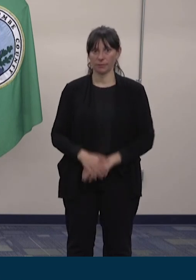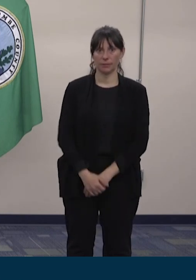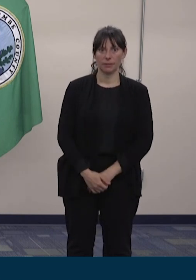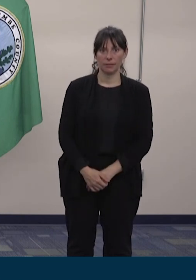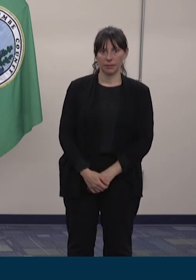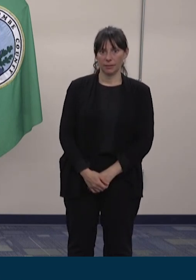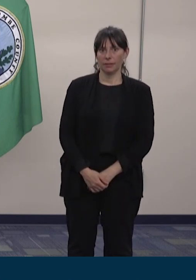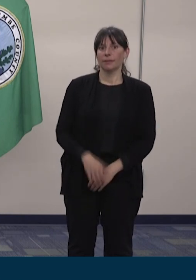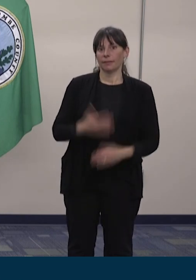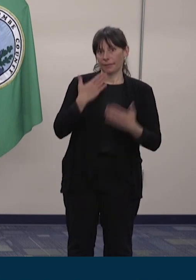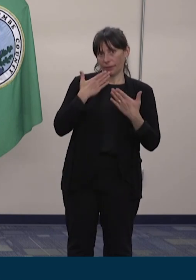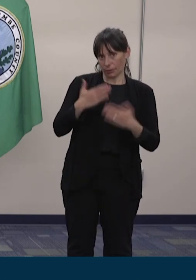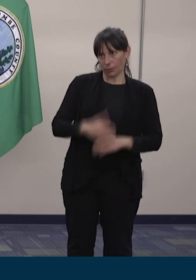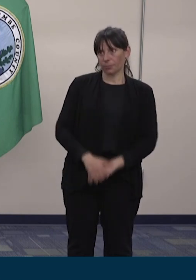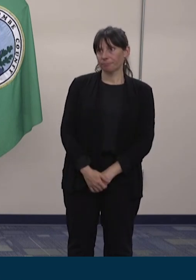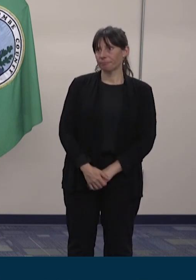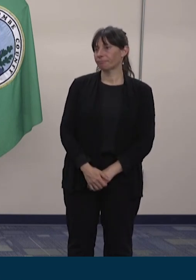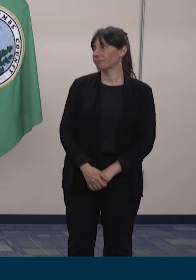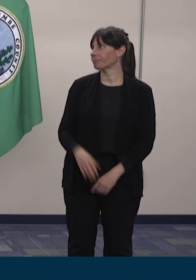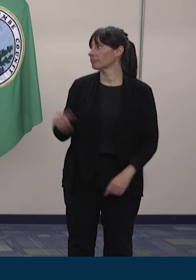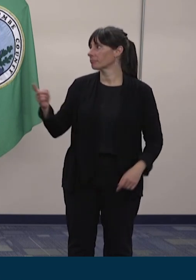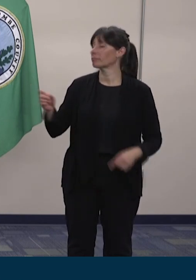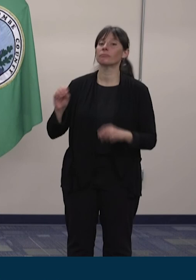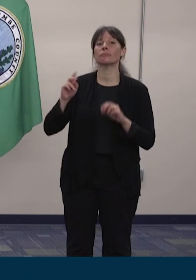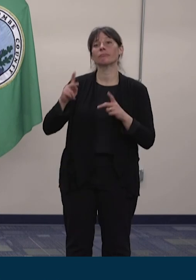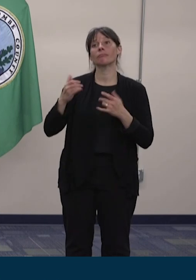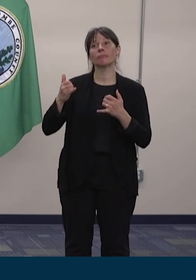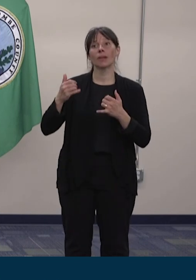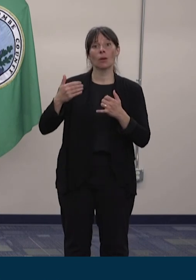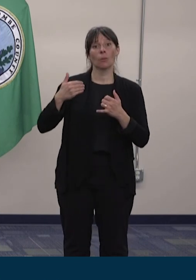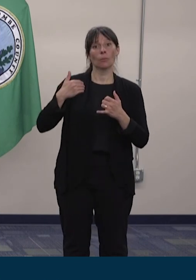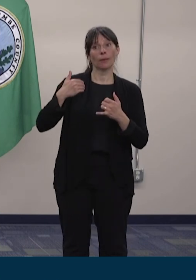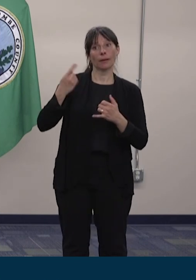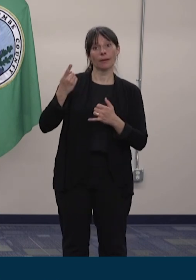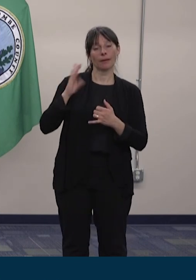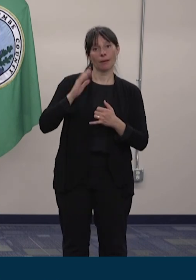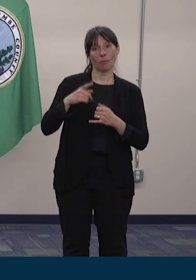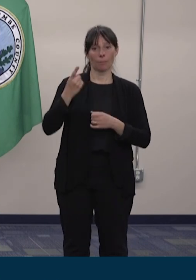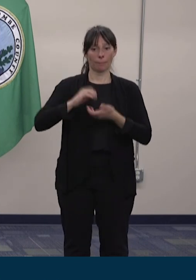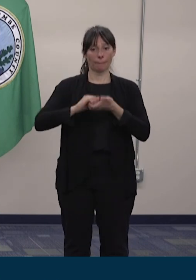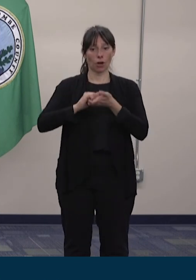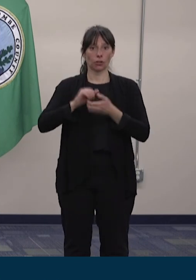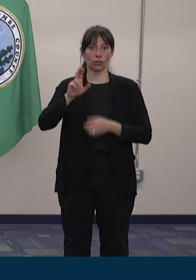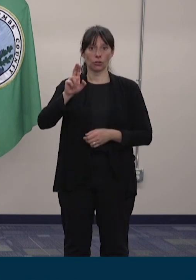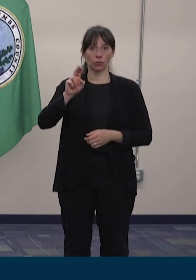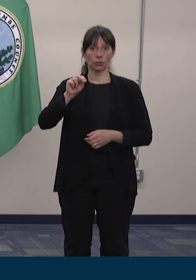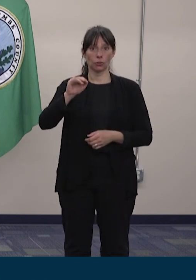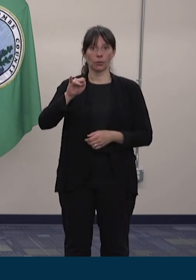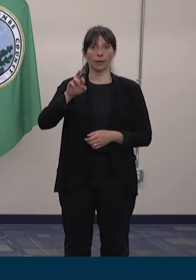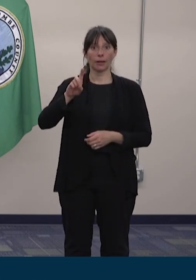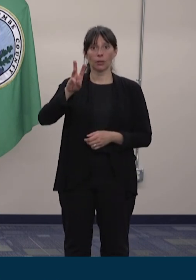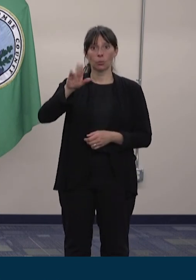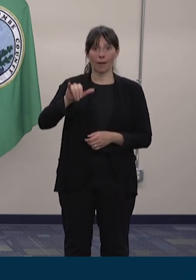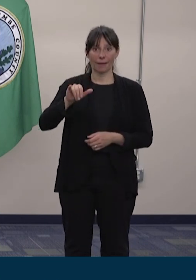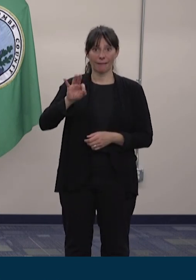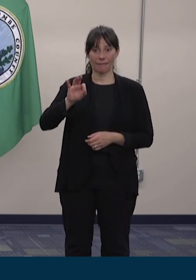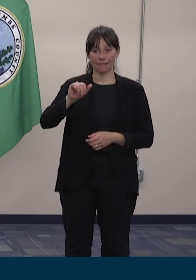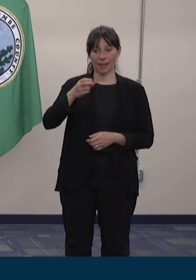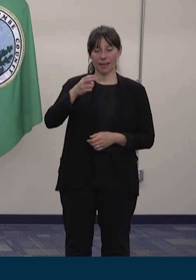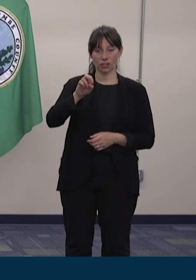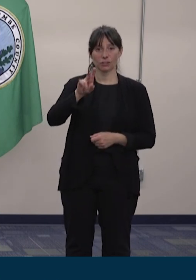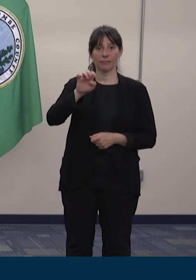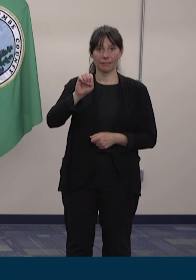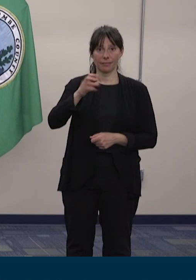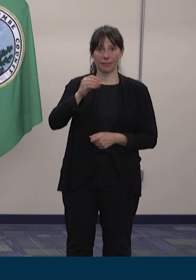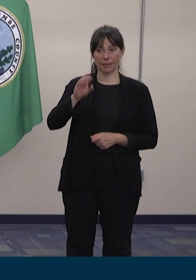In closing, Para we have terminar, a request tenemos from our nonprofit partner, una United Way petición of de Asheville United Way in de Buncombe Asheville County. en el condado de